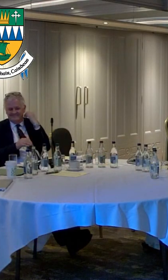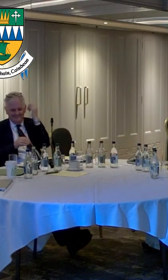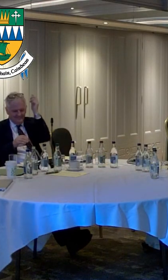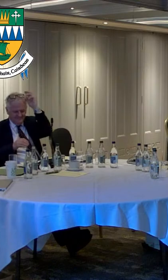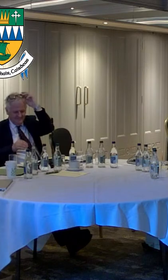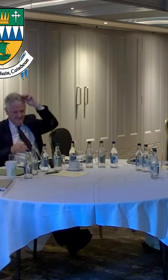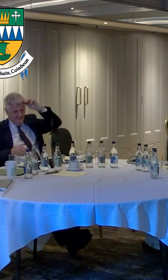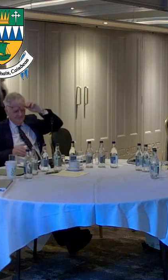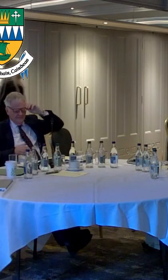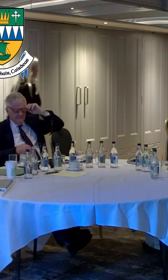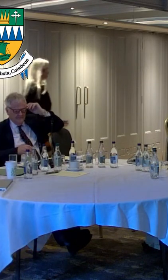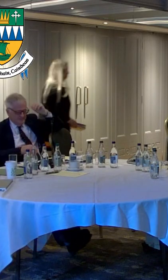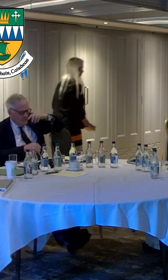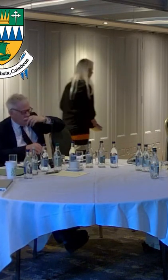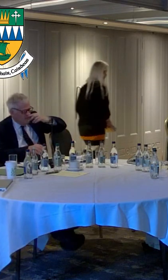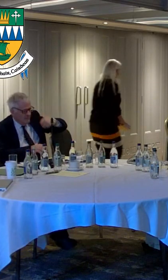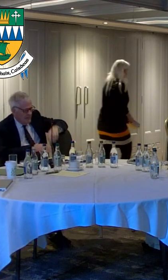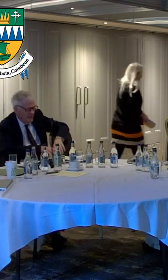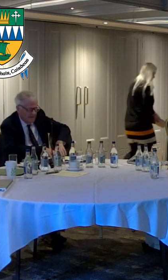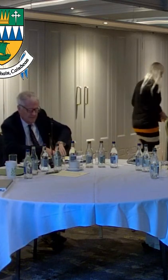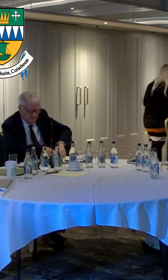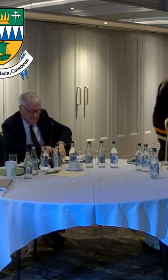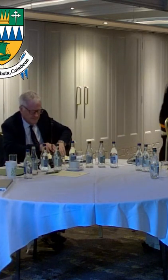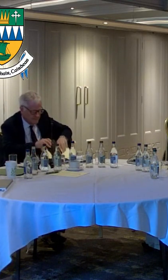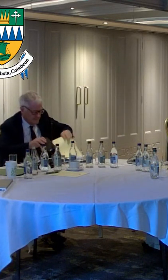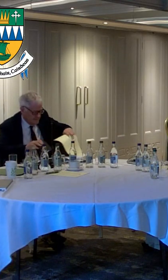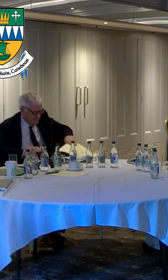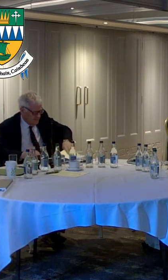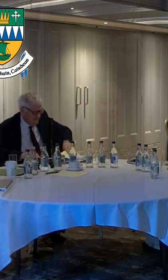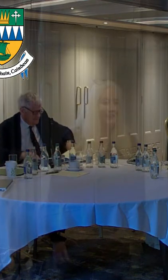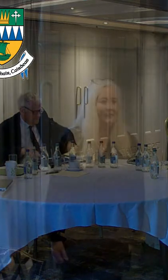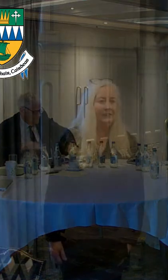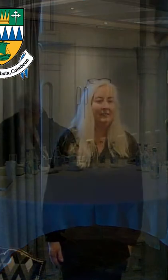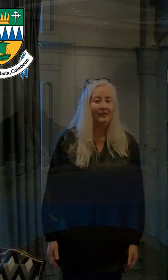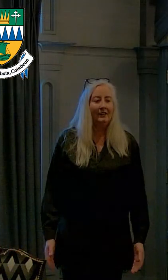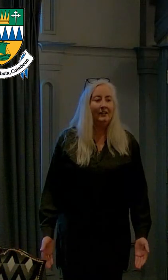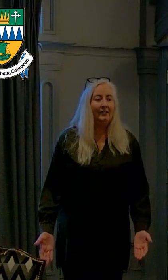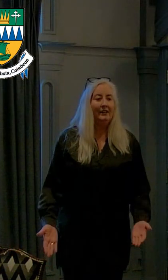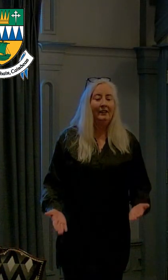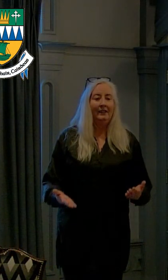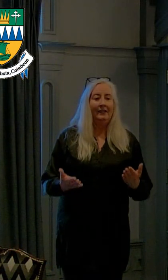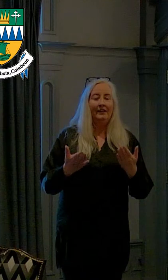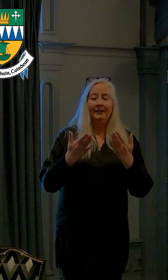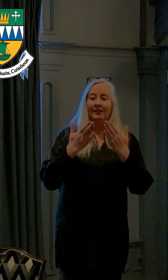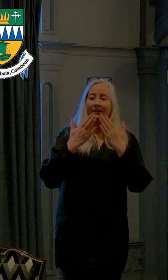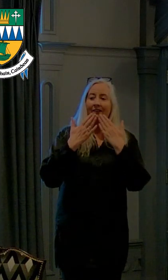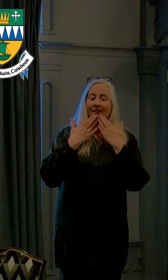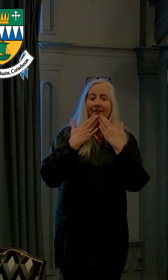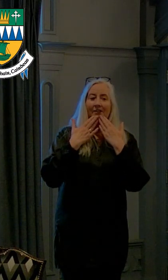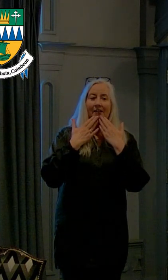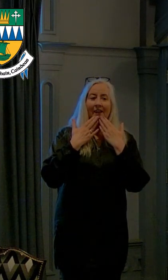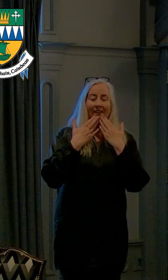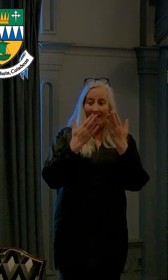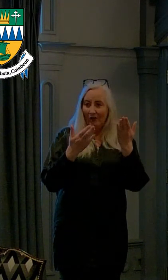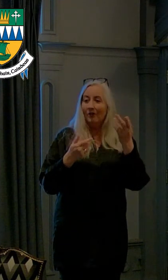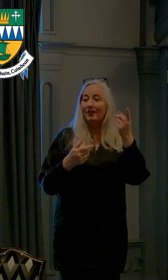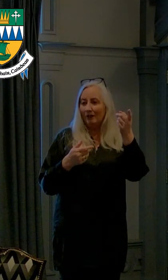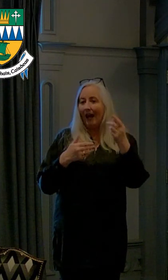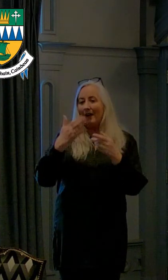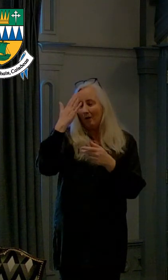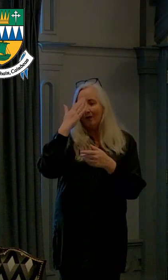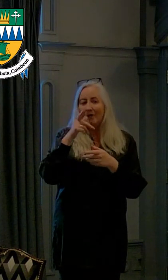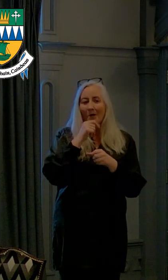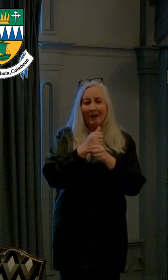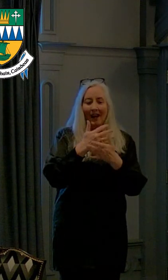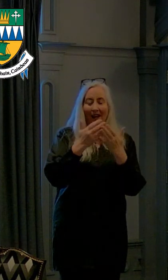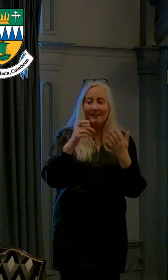Thanks, Anne-Marie. And I suppose, Anne-Marie, you give thanks, whatever they are, whatever, to the council executive and council officials